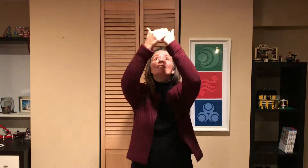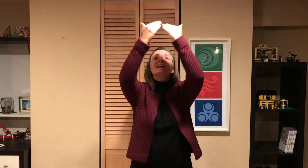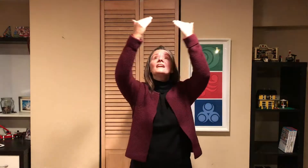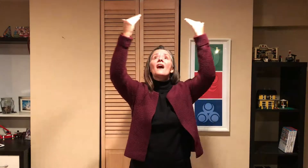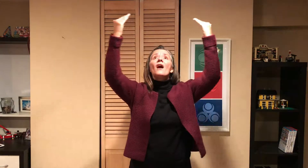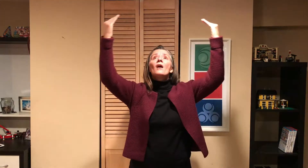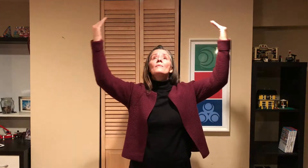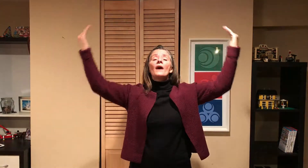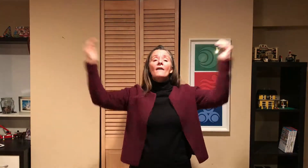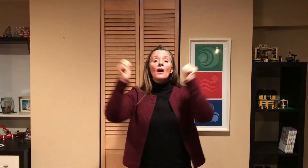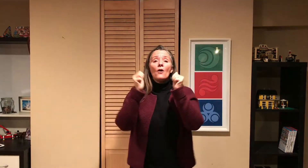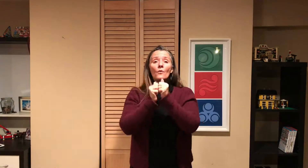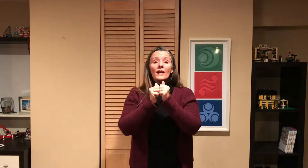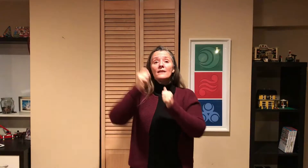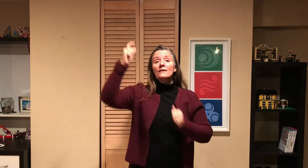heaven above with